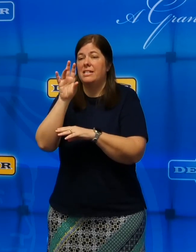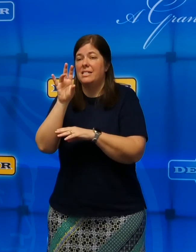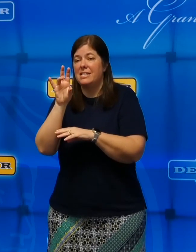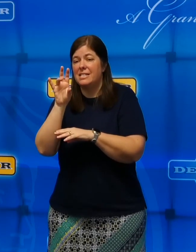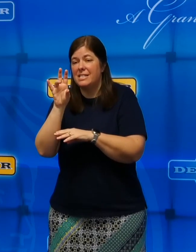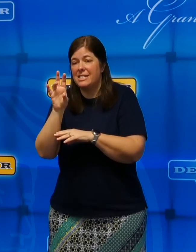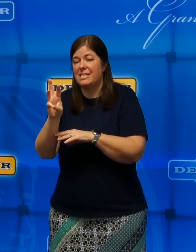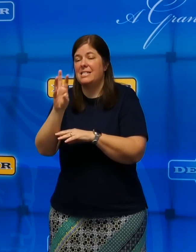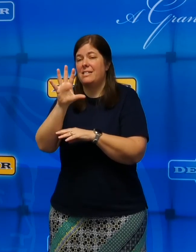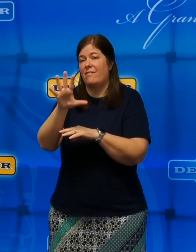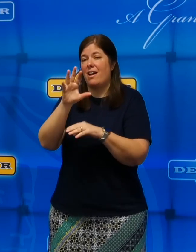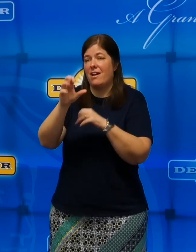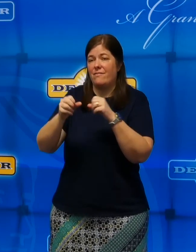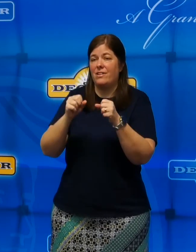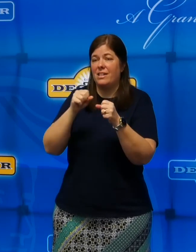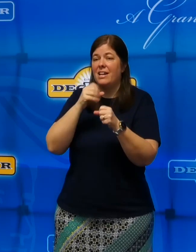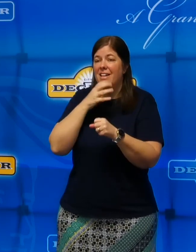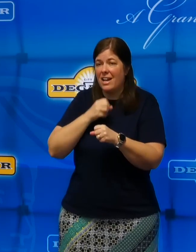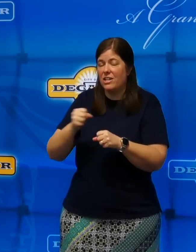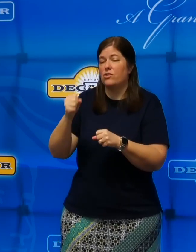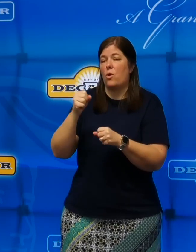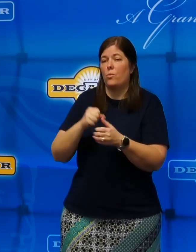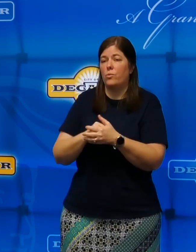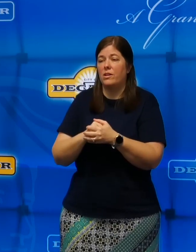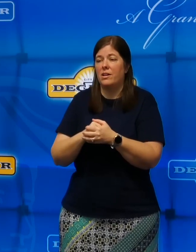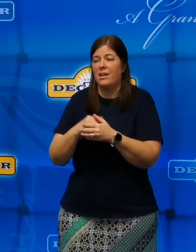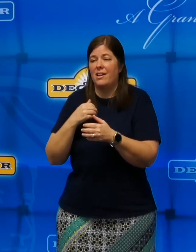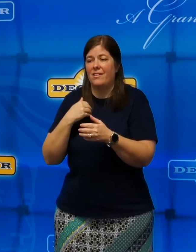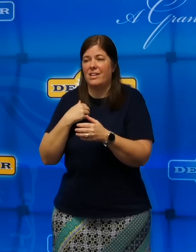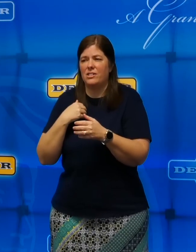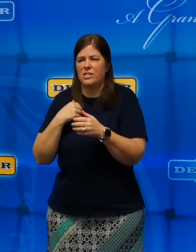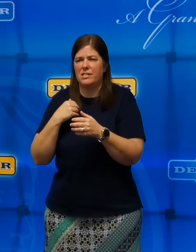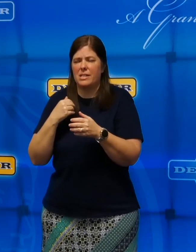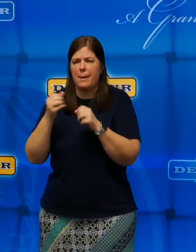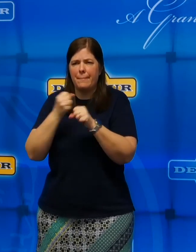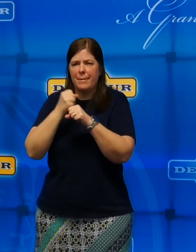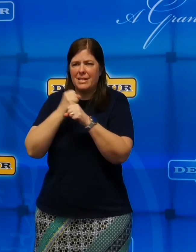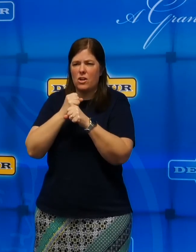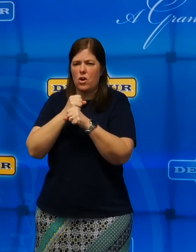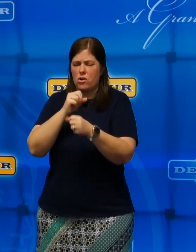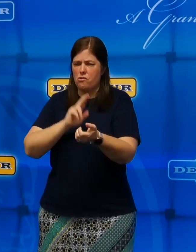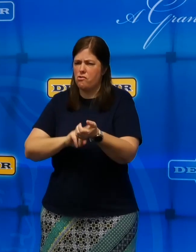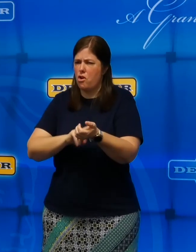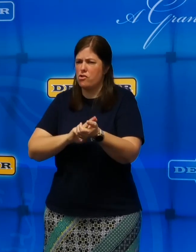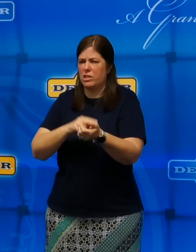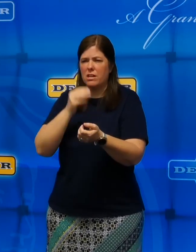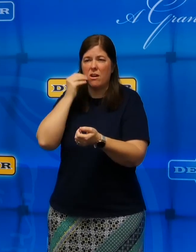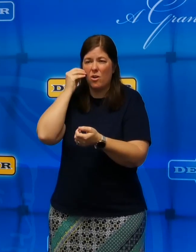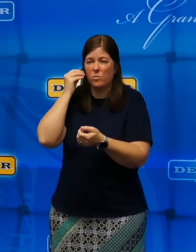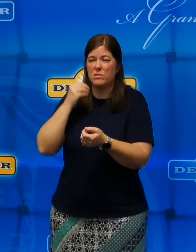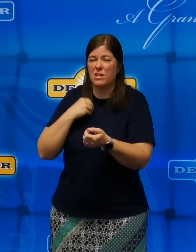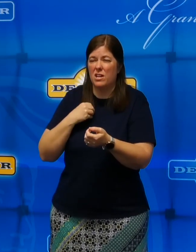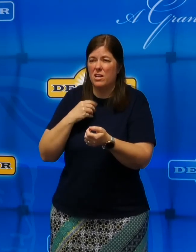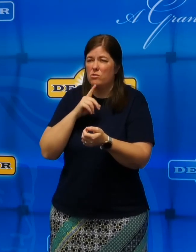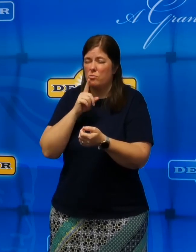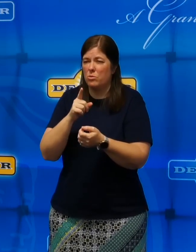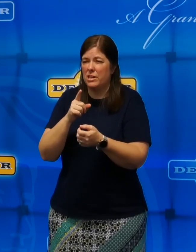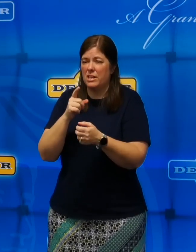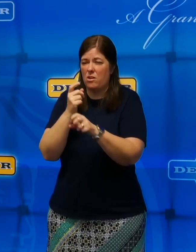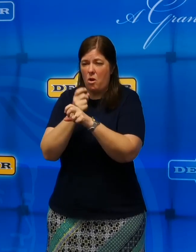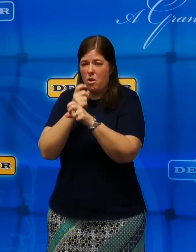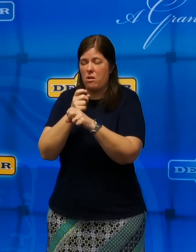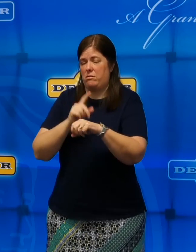critical concern about our nursing homes and any place that we have folks that are over 65 years of age. Another critical factor that we're